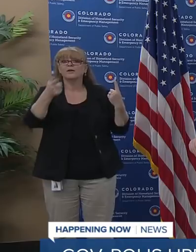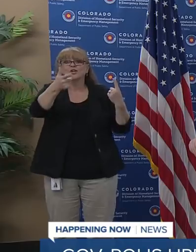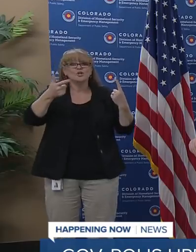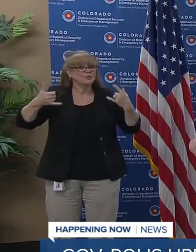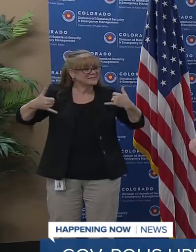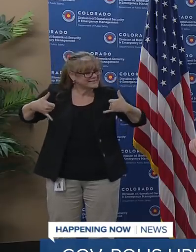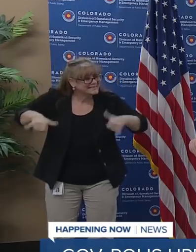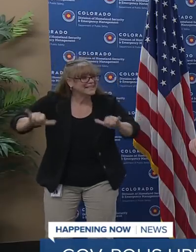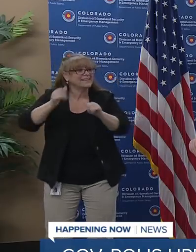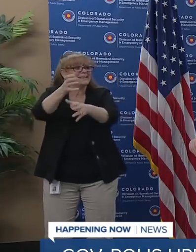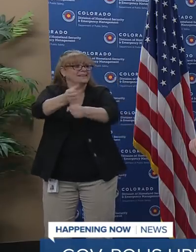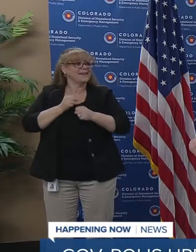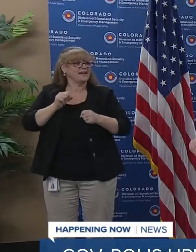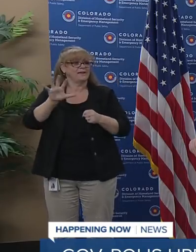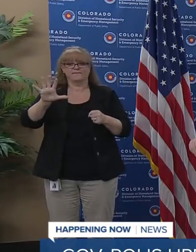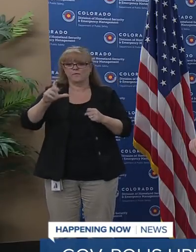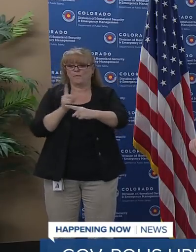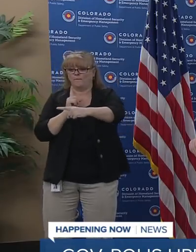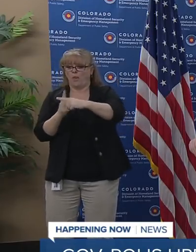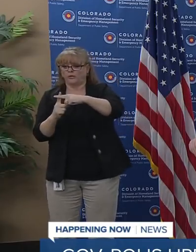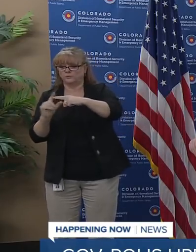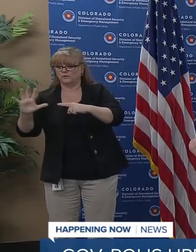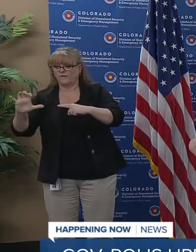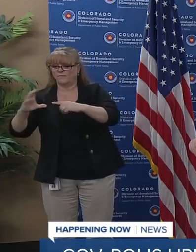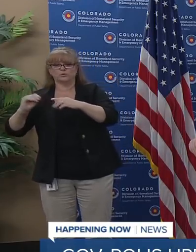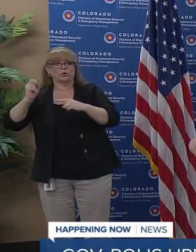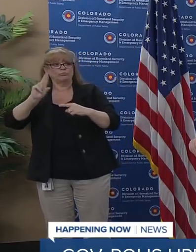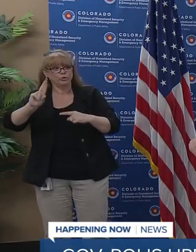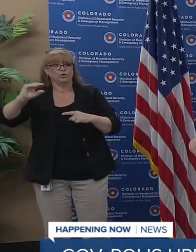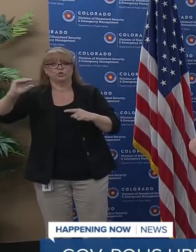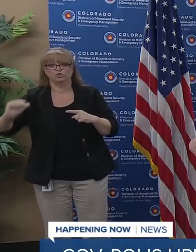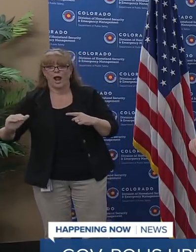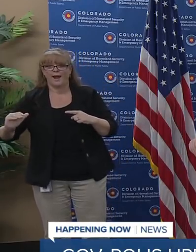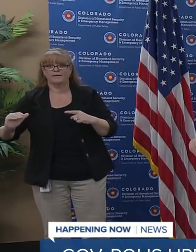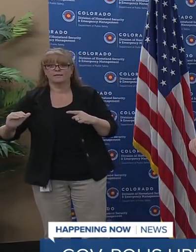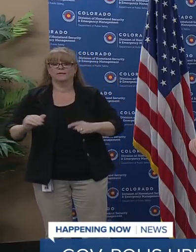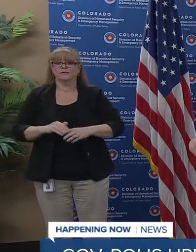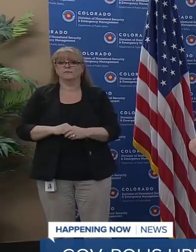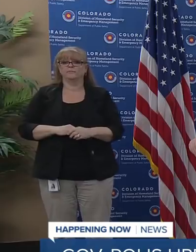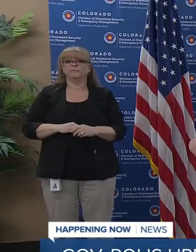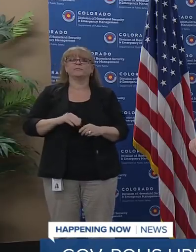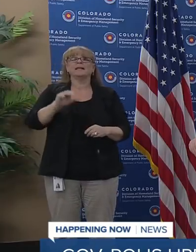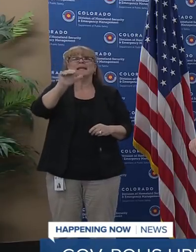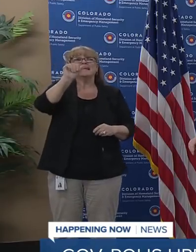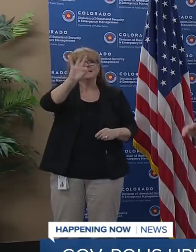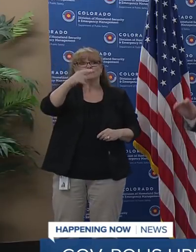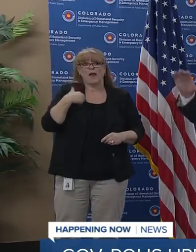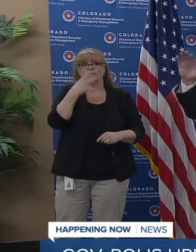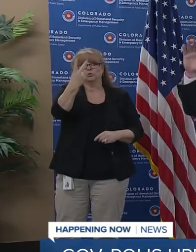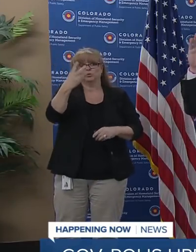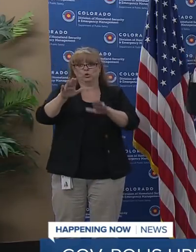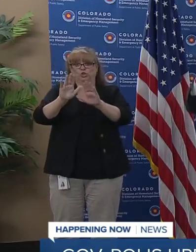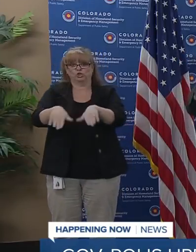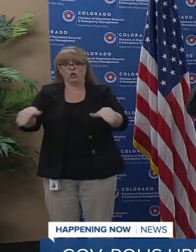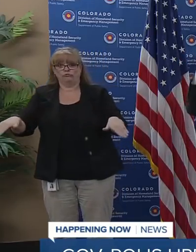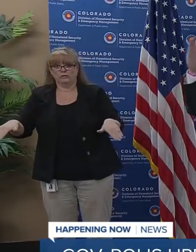earn $220,000, two kids, you get $1,000. So if you claim them as dependents, you will get that. So